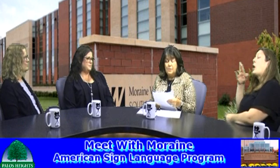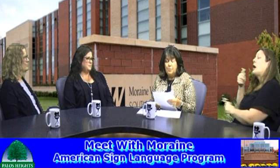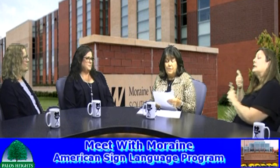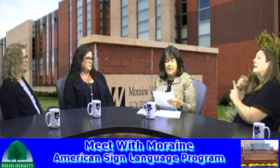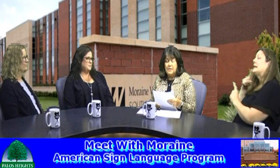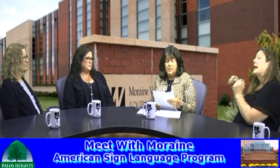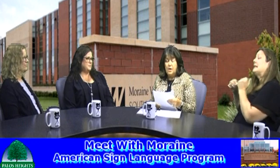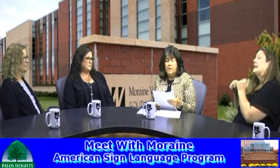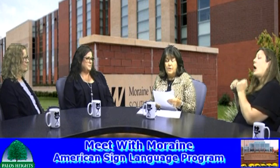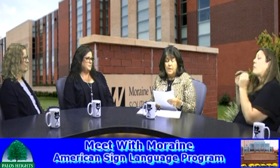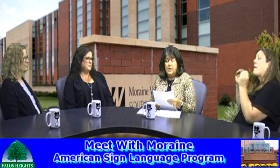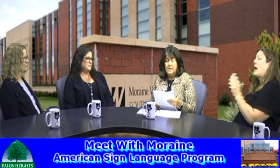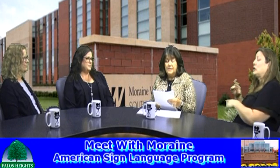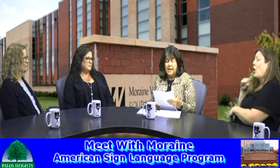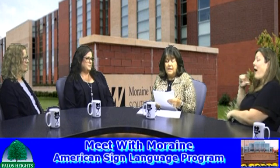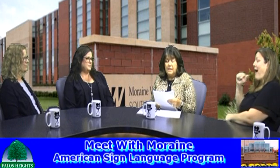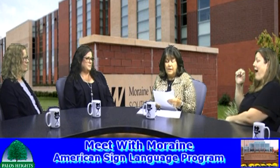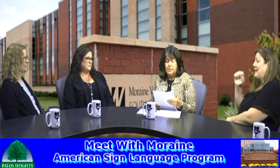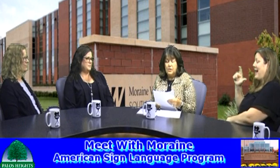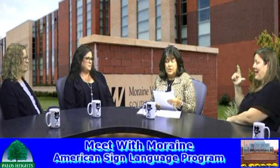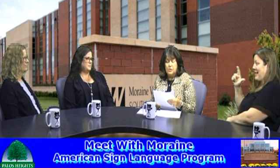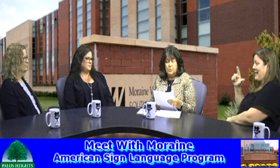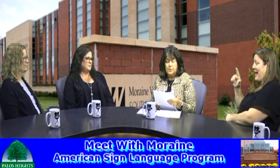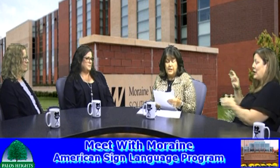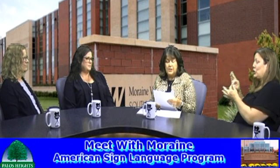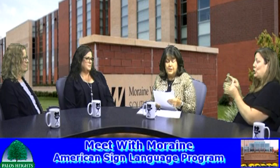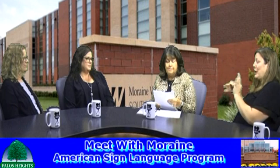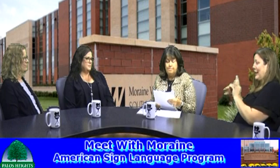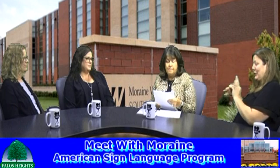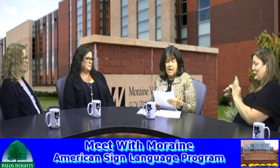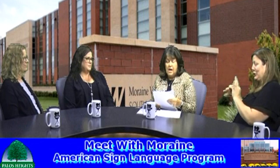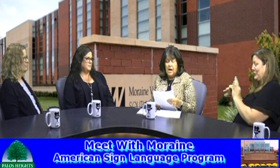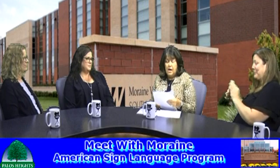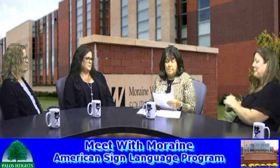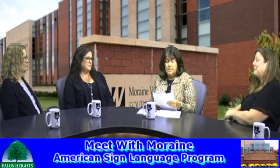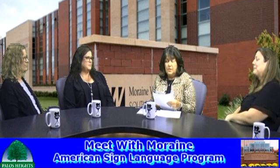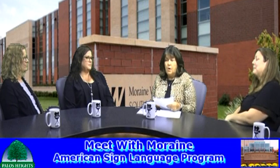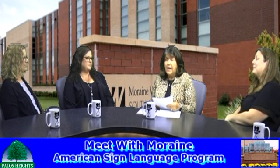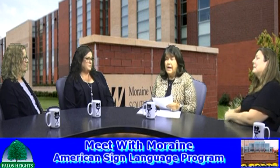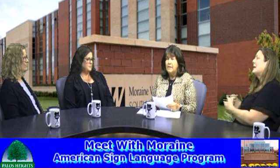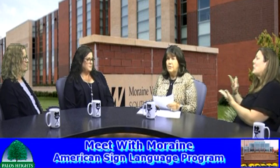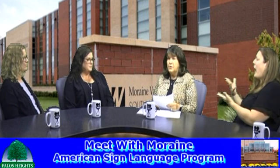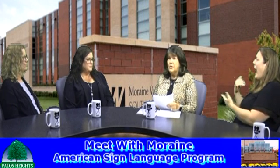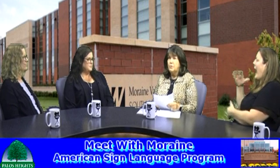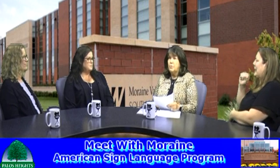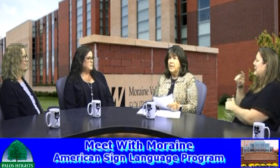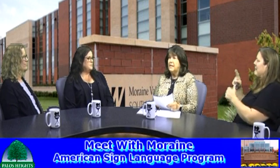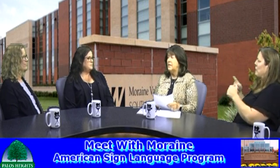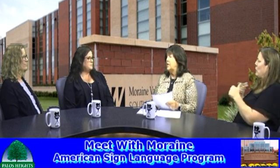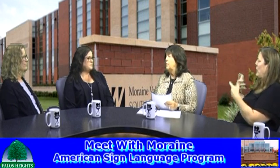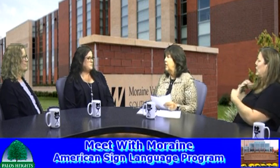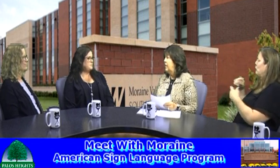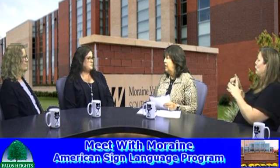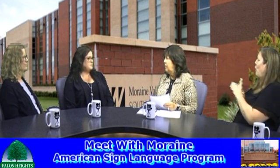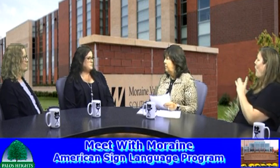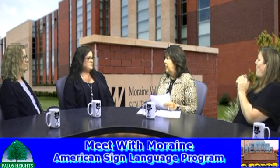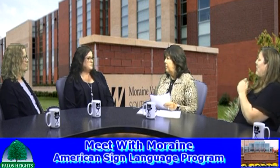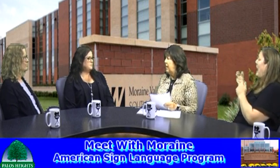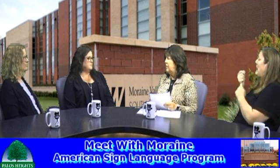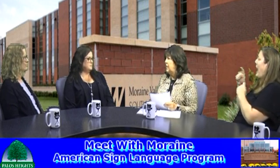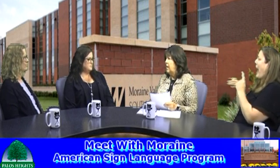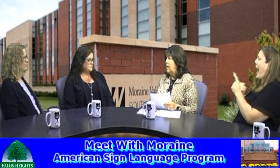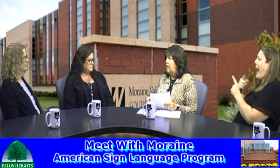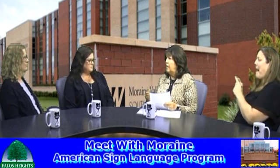an assistant professor of the American Sign Language Interpretation. So I guess first we like to start with a little